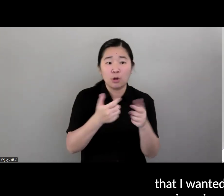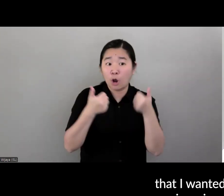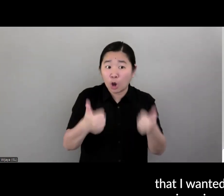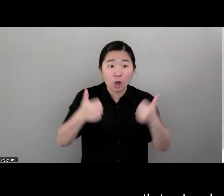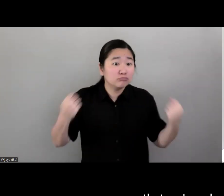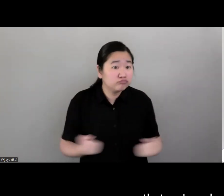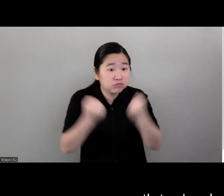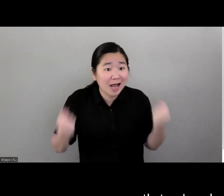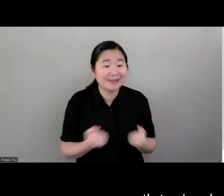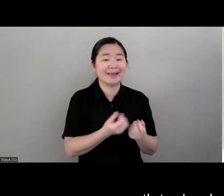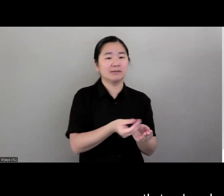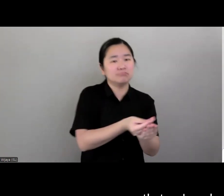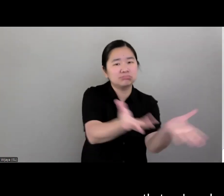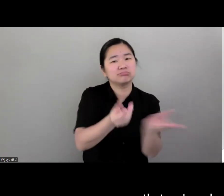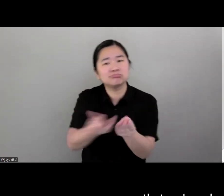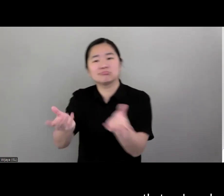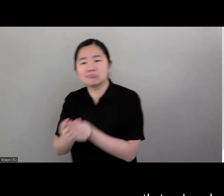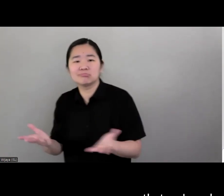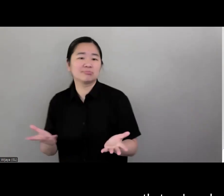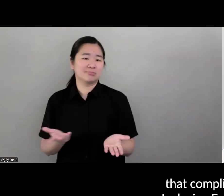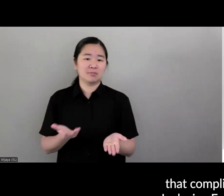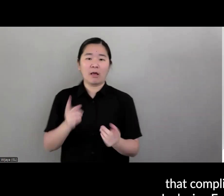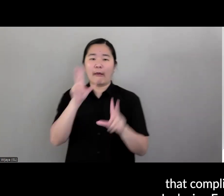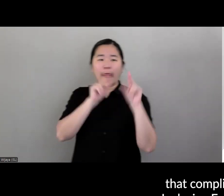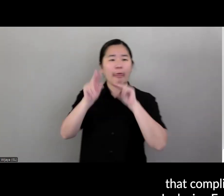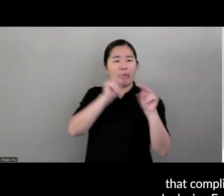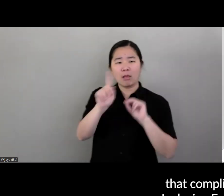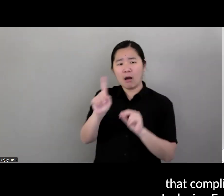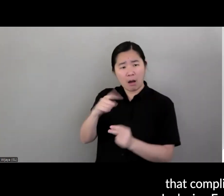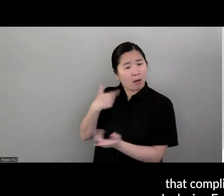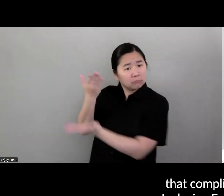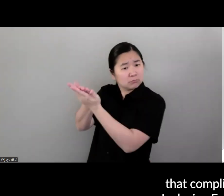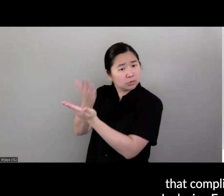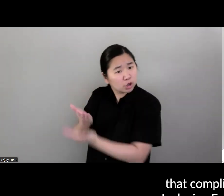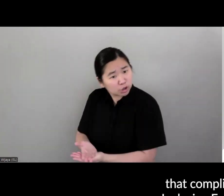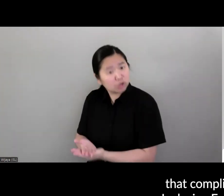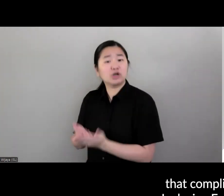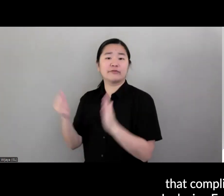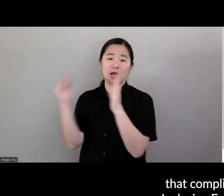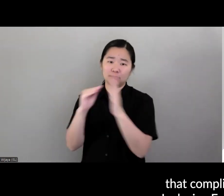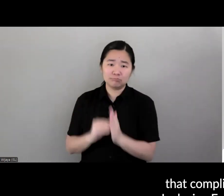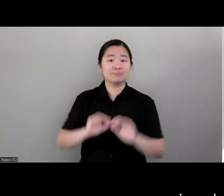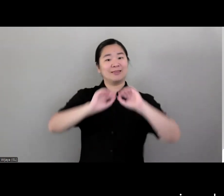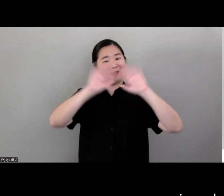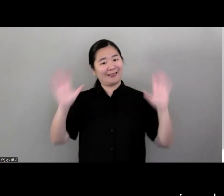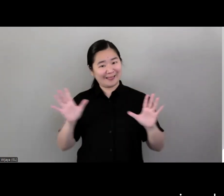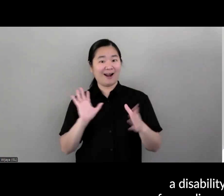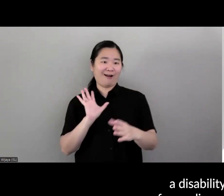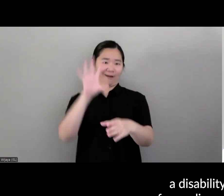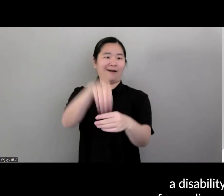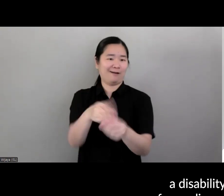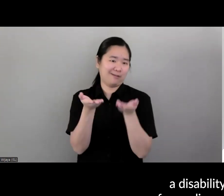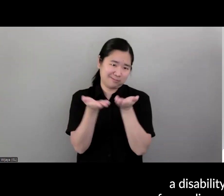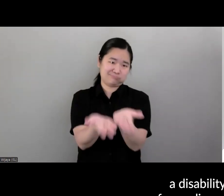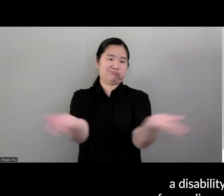piece of work that we've just also just launched that complements the Inclusive Futures piece. Is we developed a